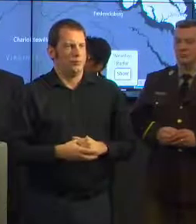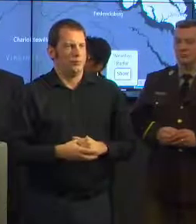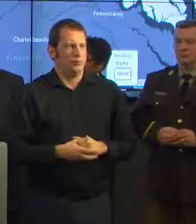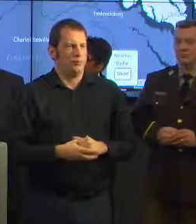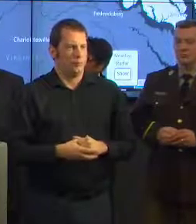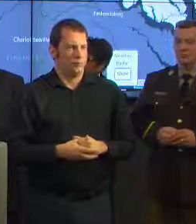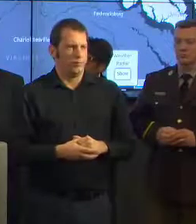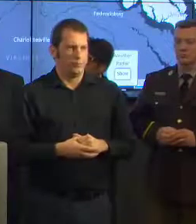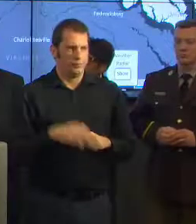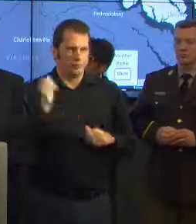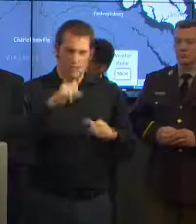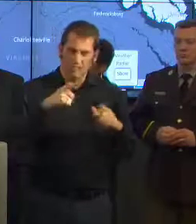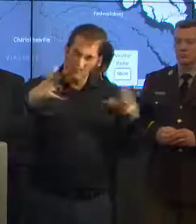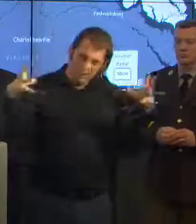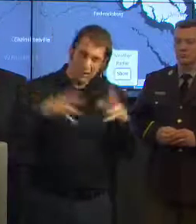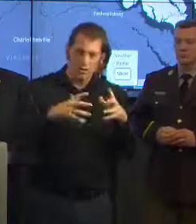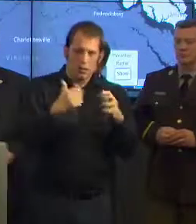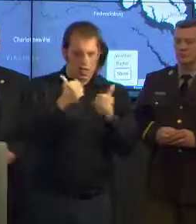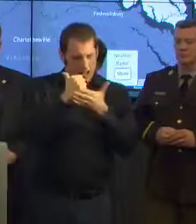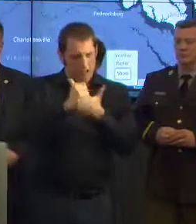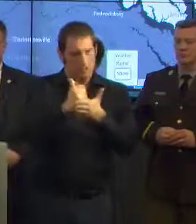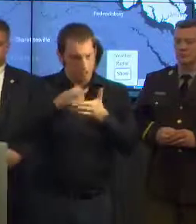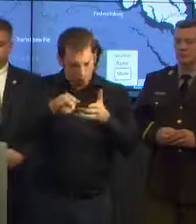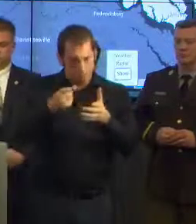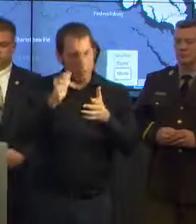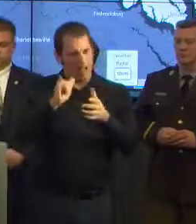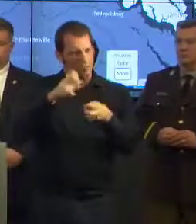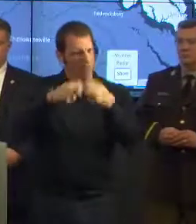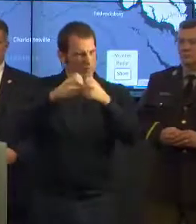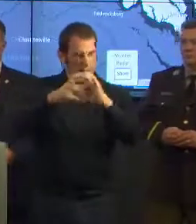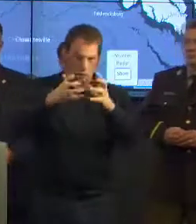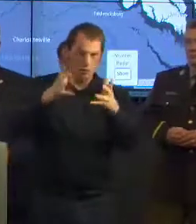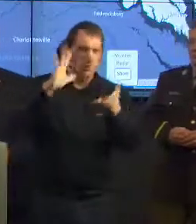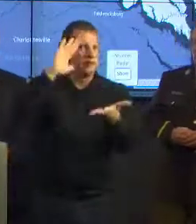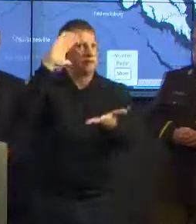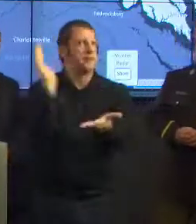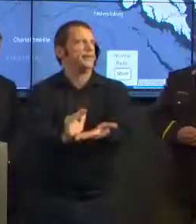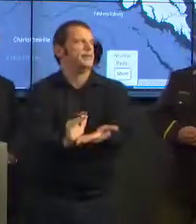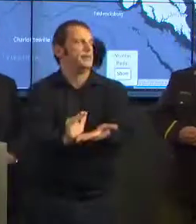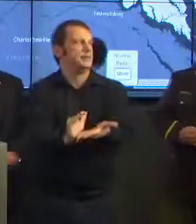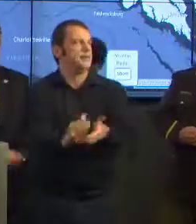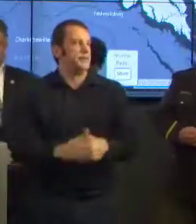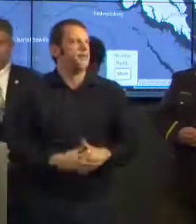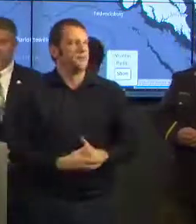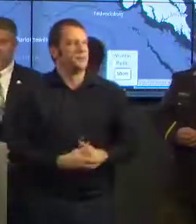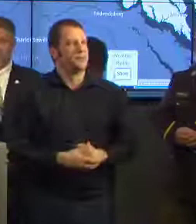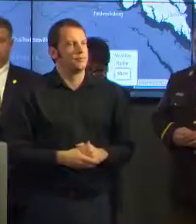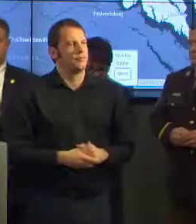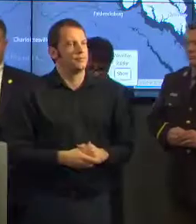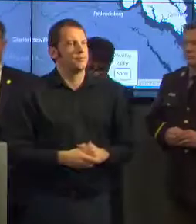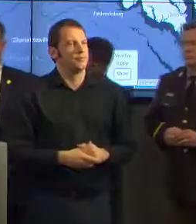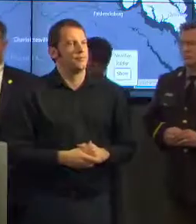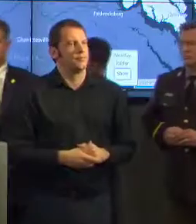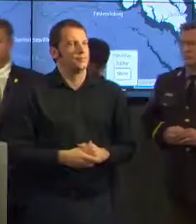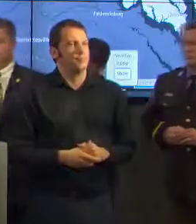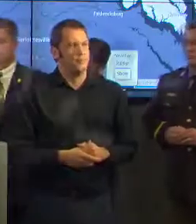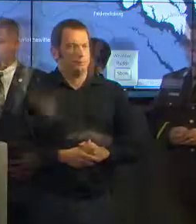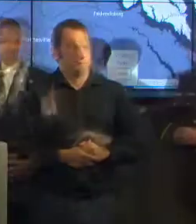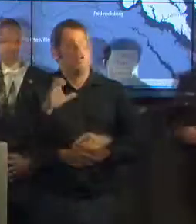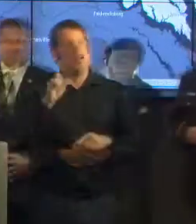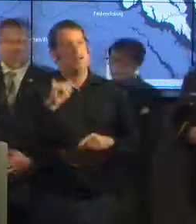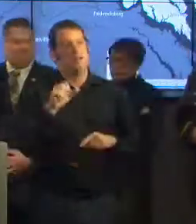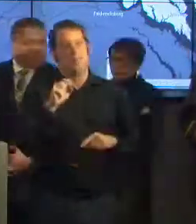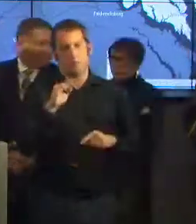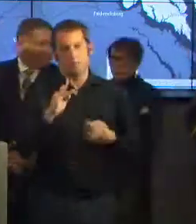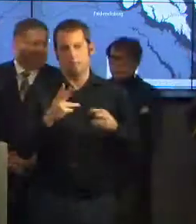fight. Thank you. And at this time, I'd like to turn it over to Clay Stamp for some brief remarks. Thank you, Clay.